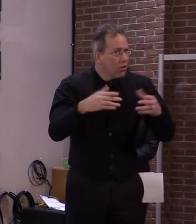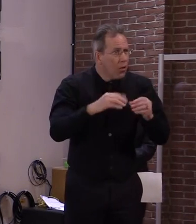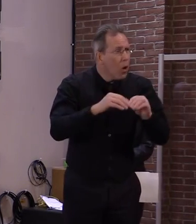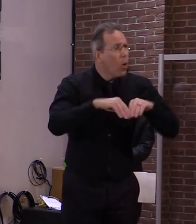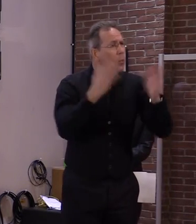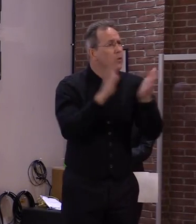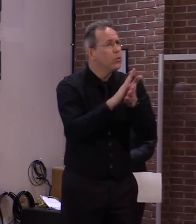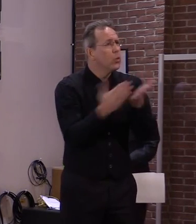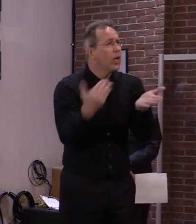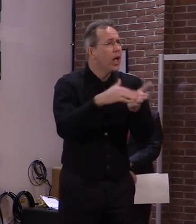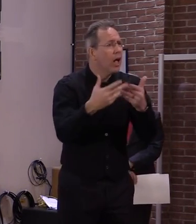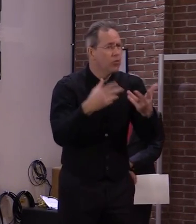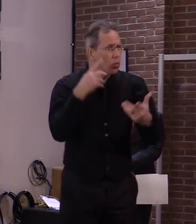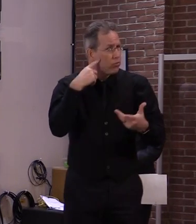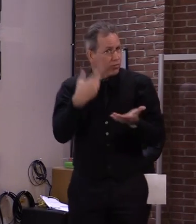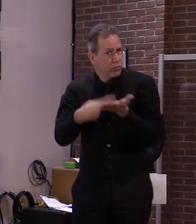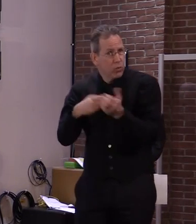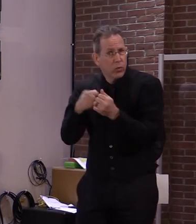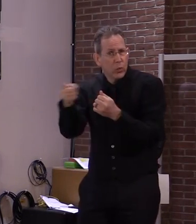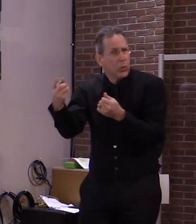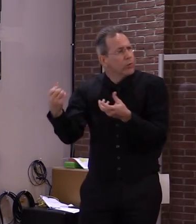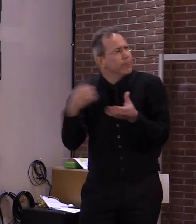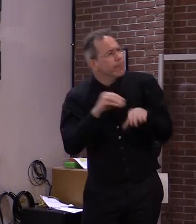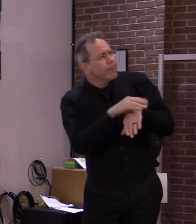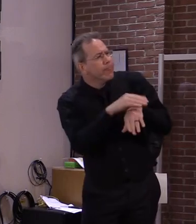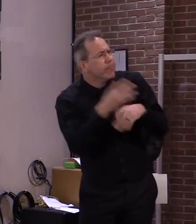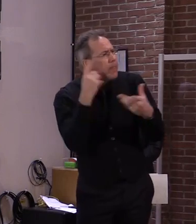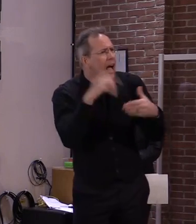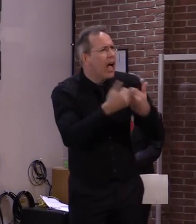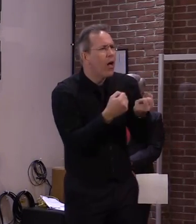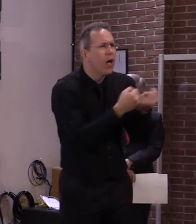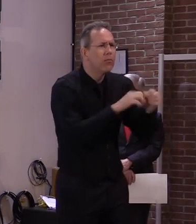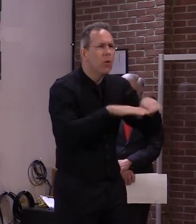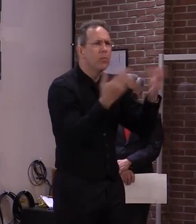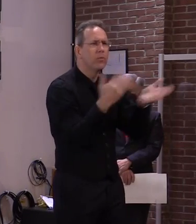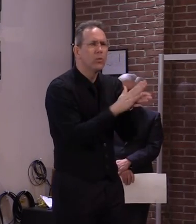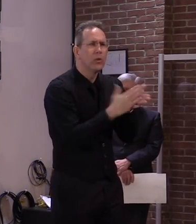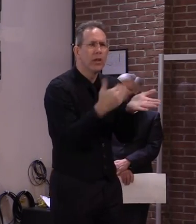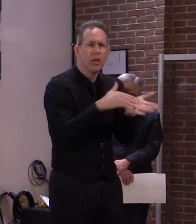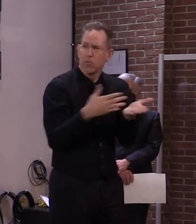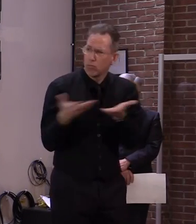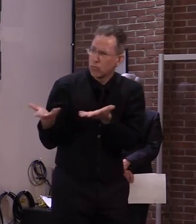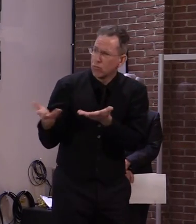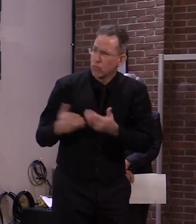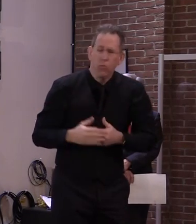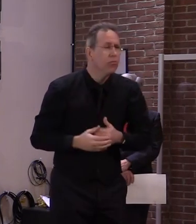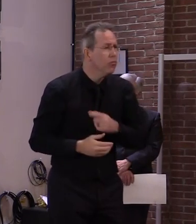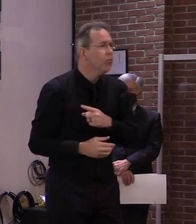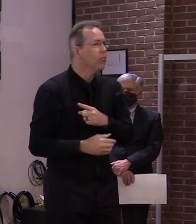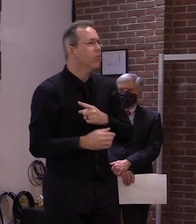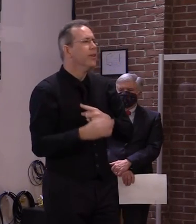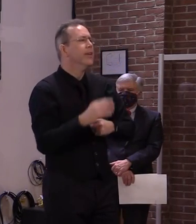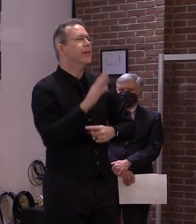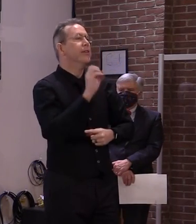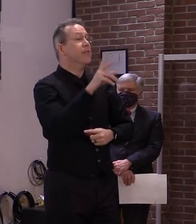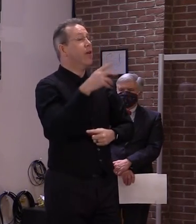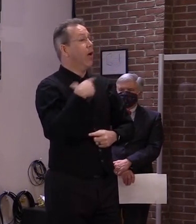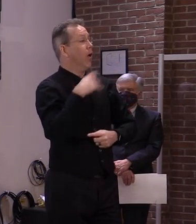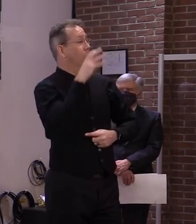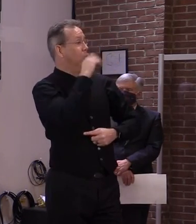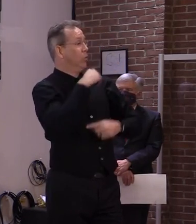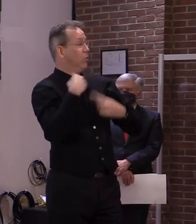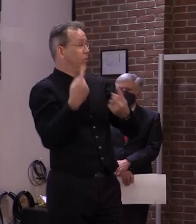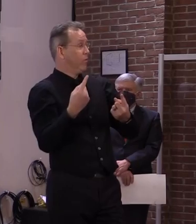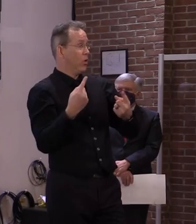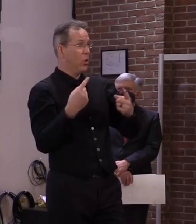the superintendents almost on at least a weekly, if not daily basis. So I'm not